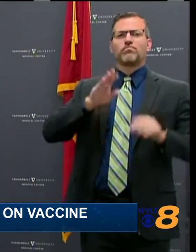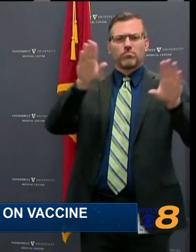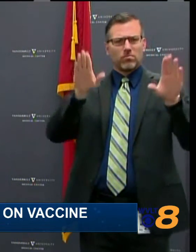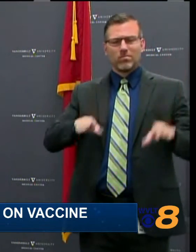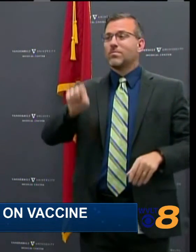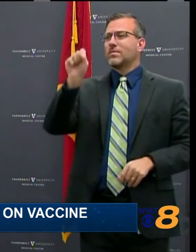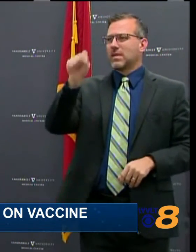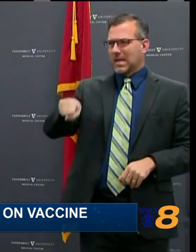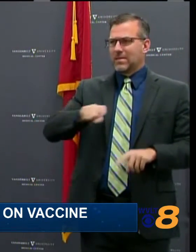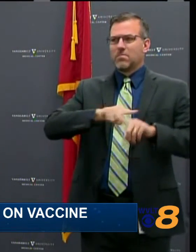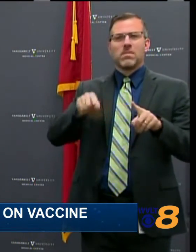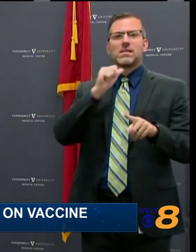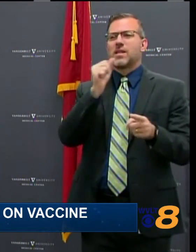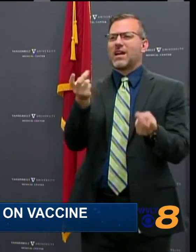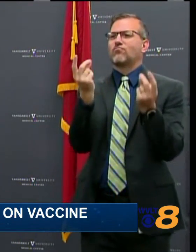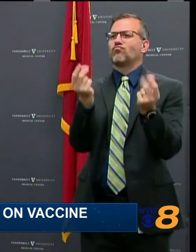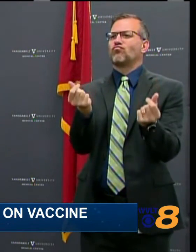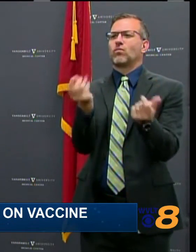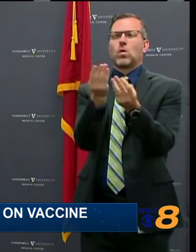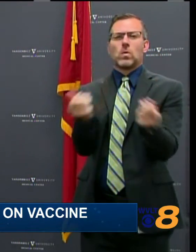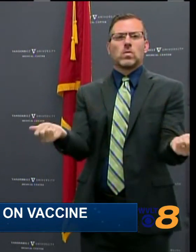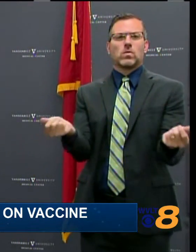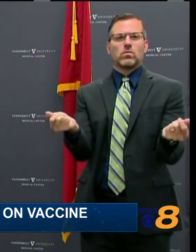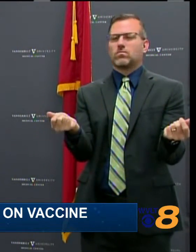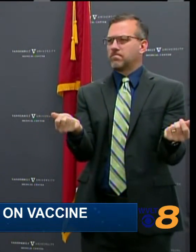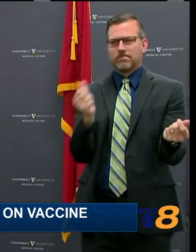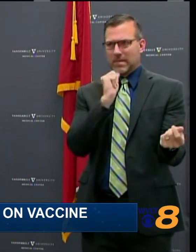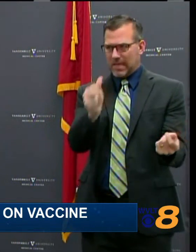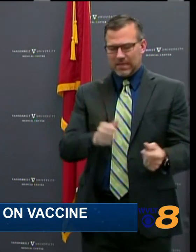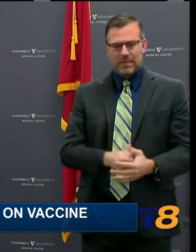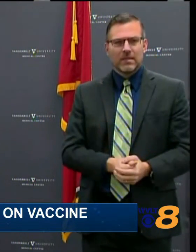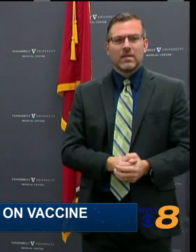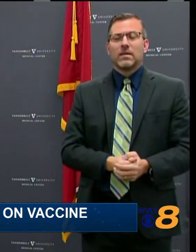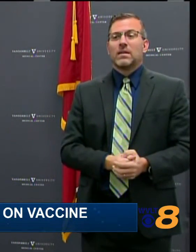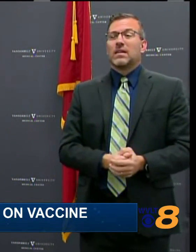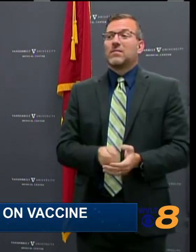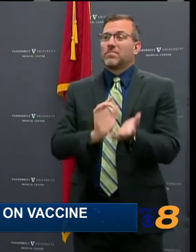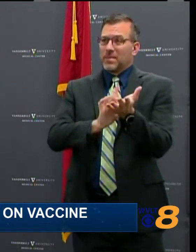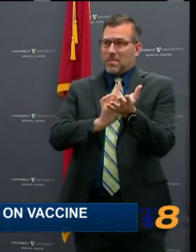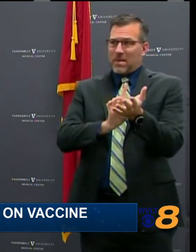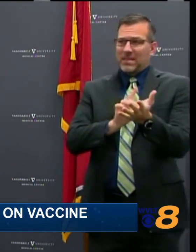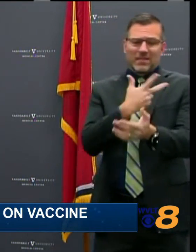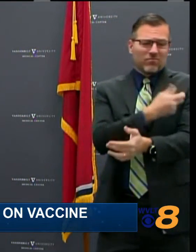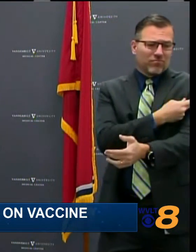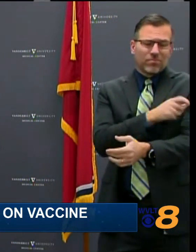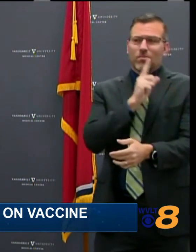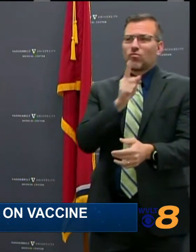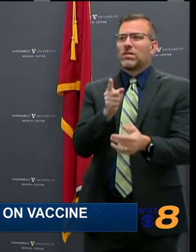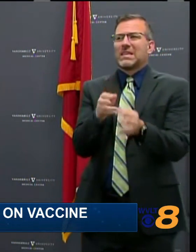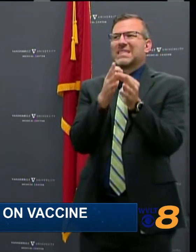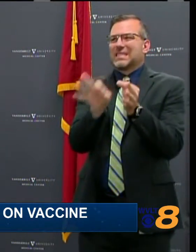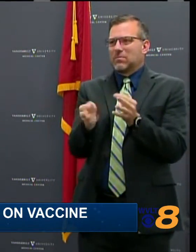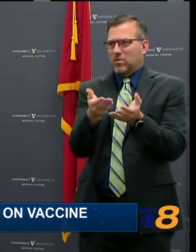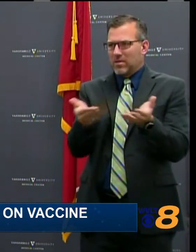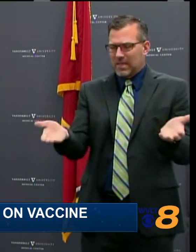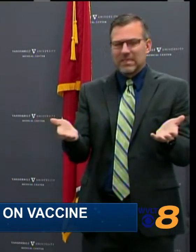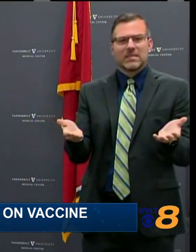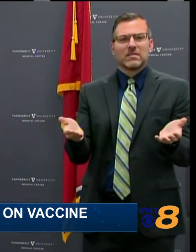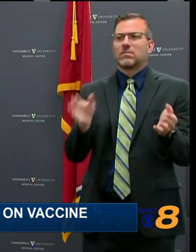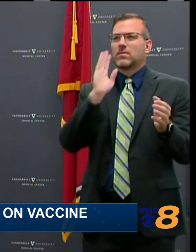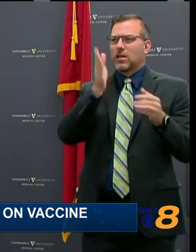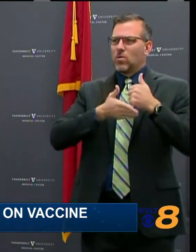real impact. And in the meantime, it is the very simple things that Tennesseans do that will